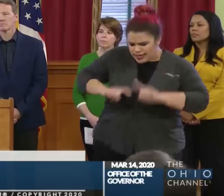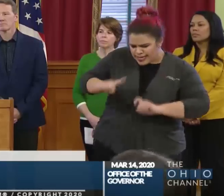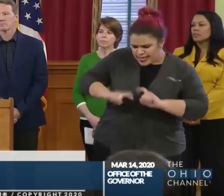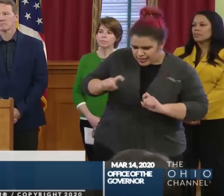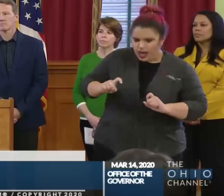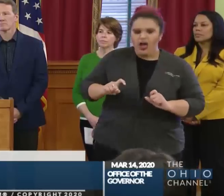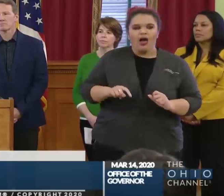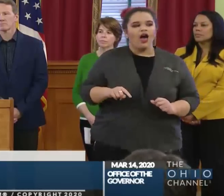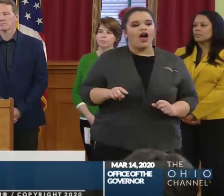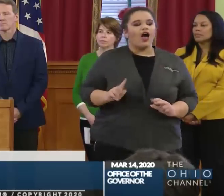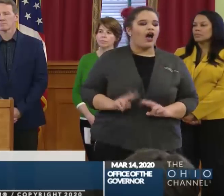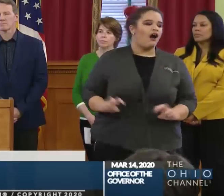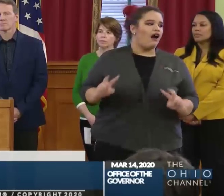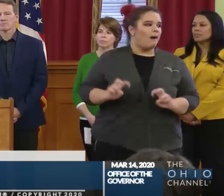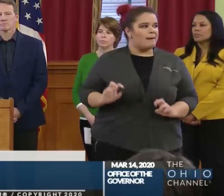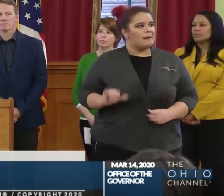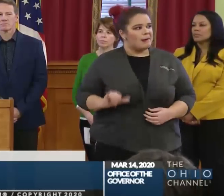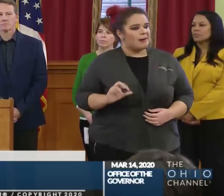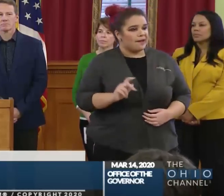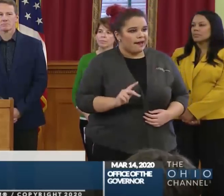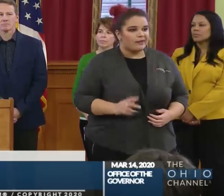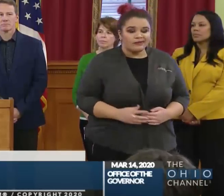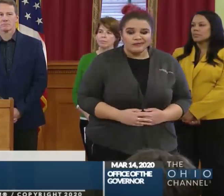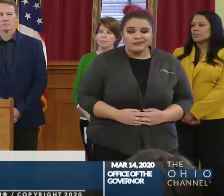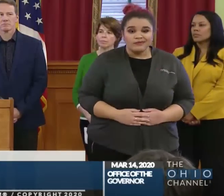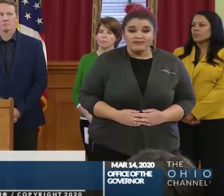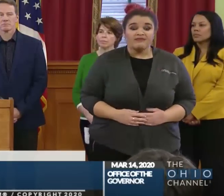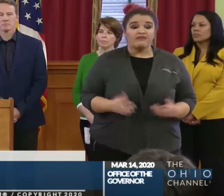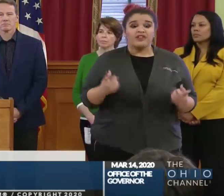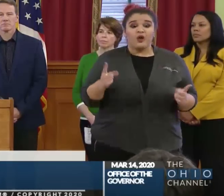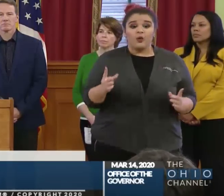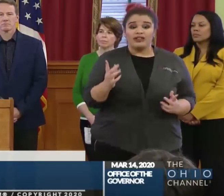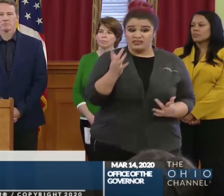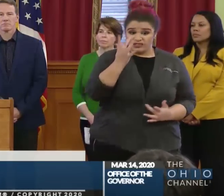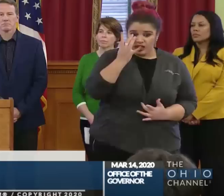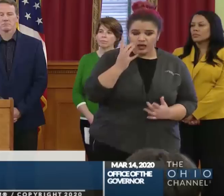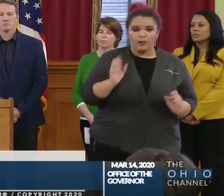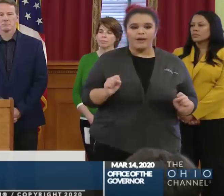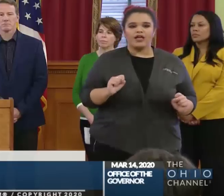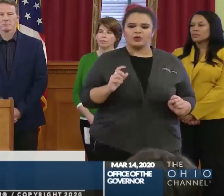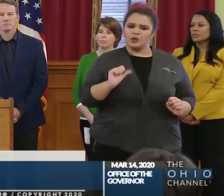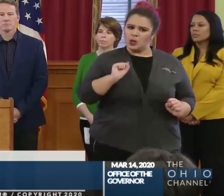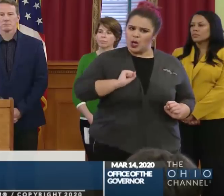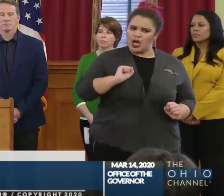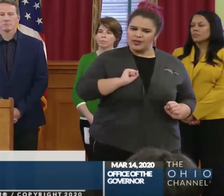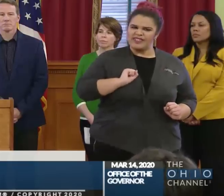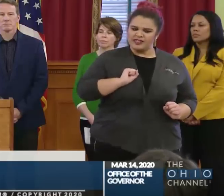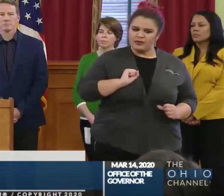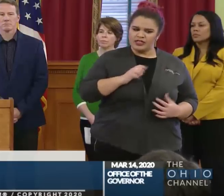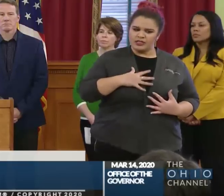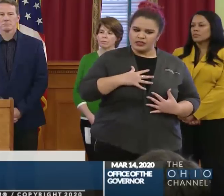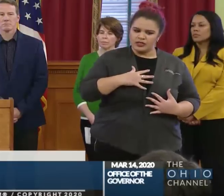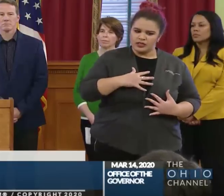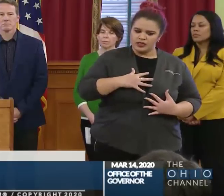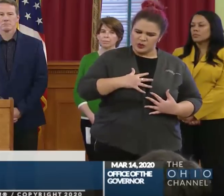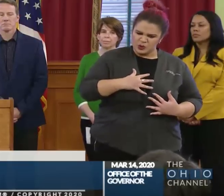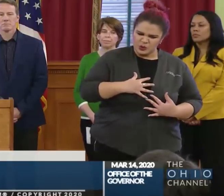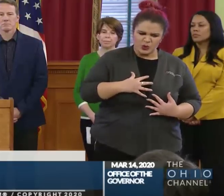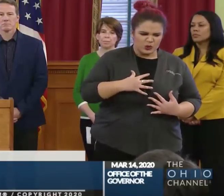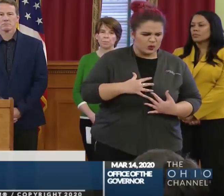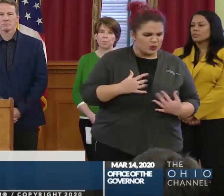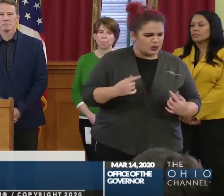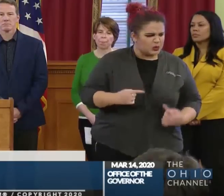You might have a little bit of that feeling of not feeling good when you're breathing. But if you really start to have difficulty breathing, no matter who you are, even